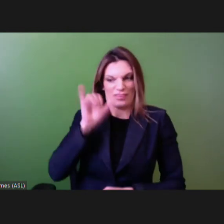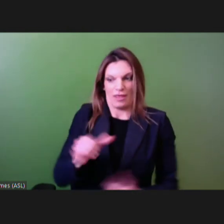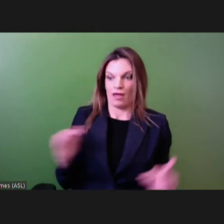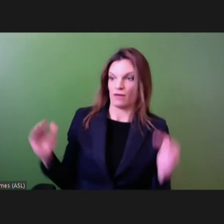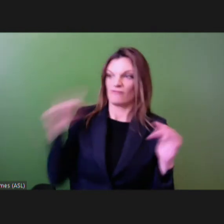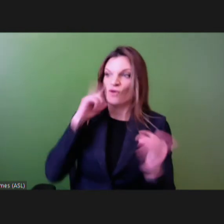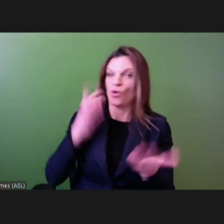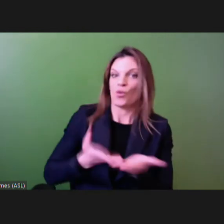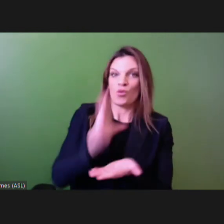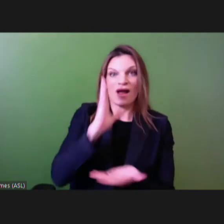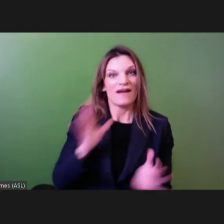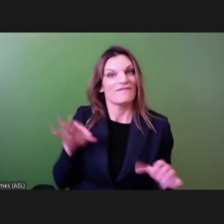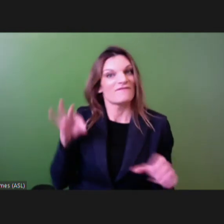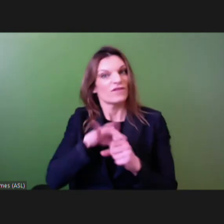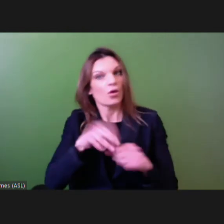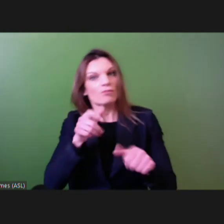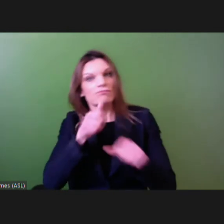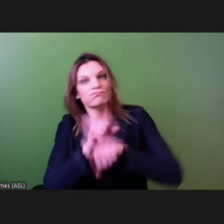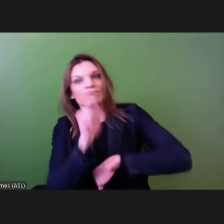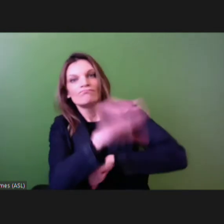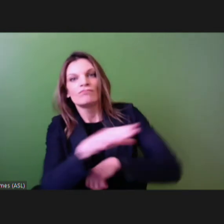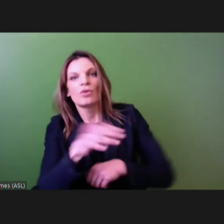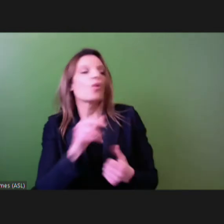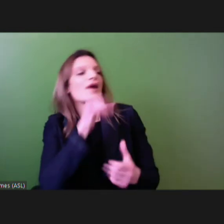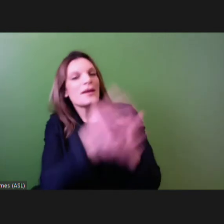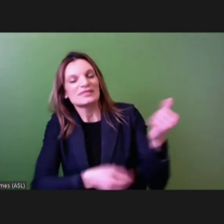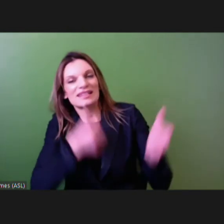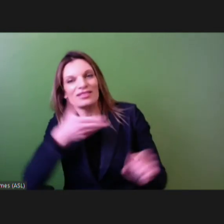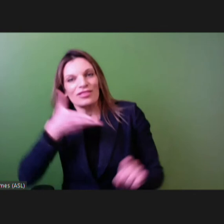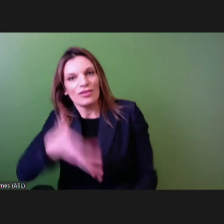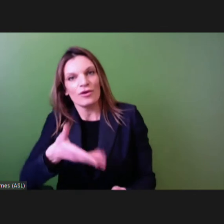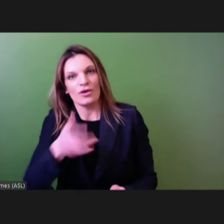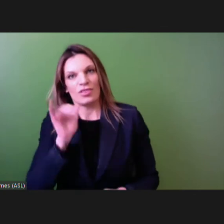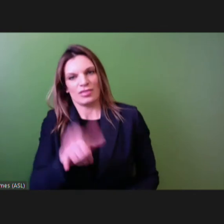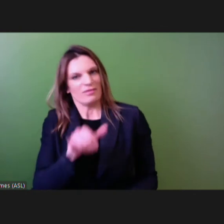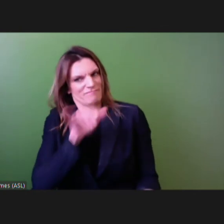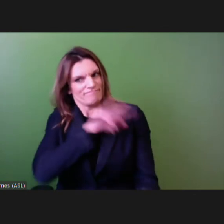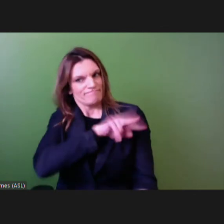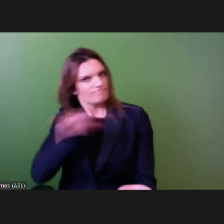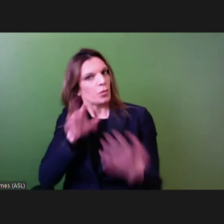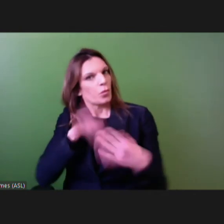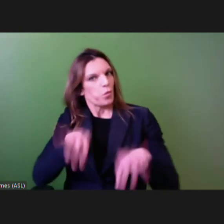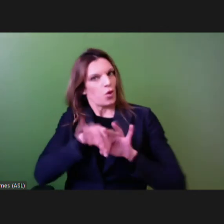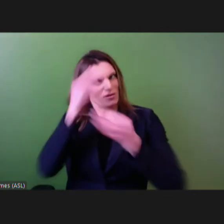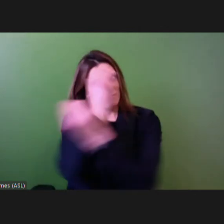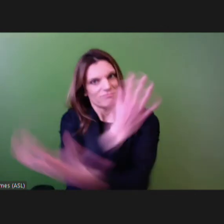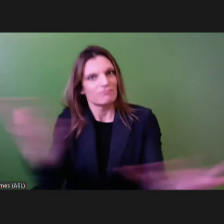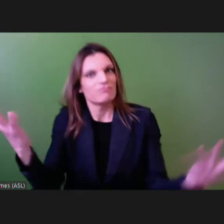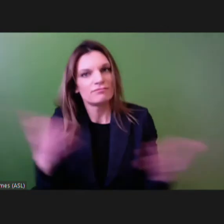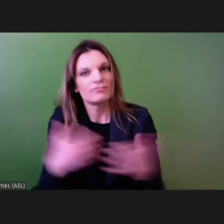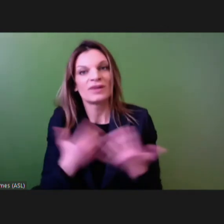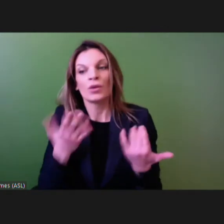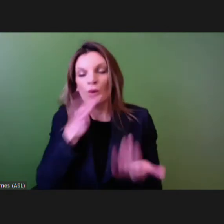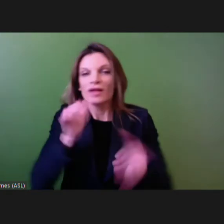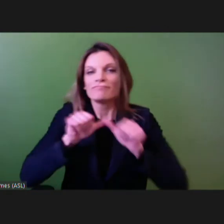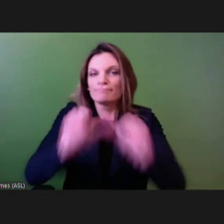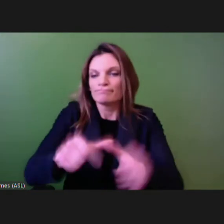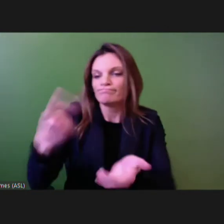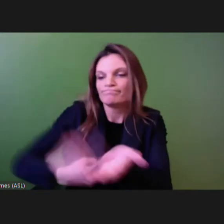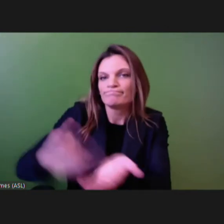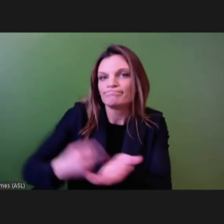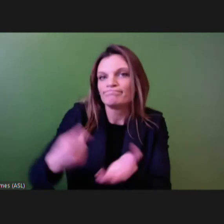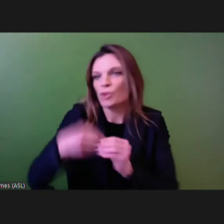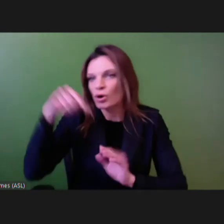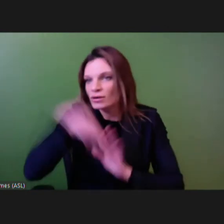vote absentee. So those types of things will be continued to be discussed as these policies move forward, and also will illuminate,